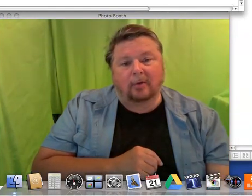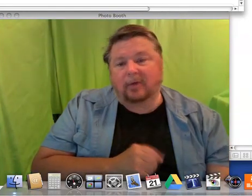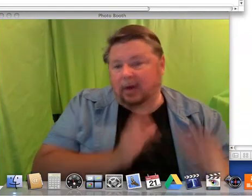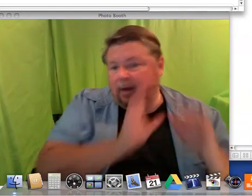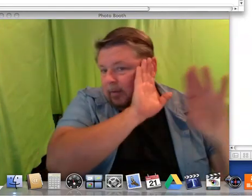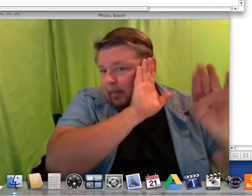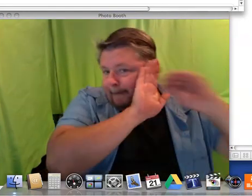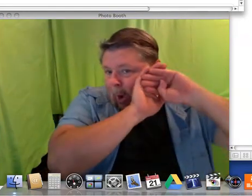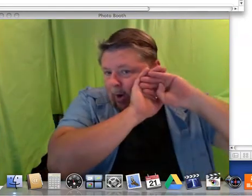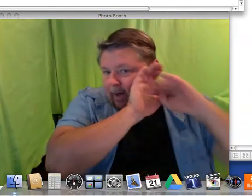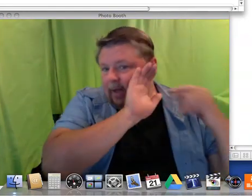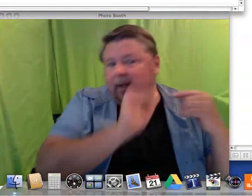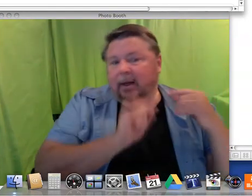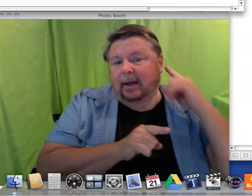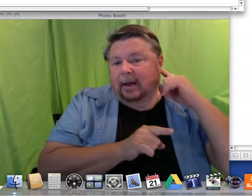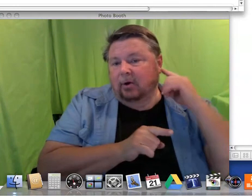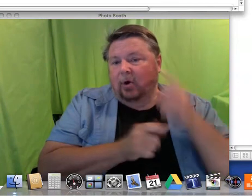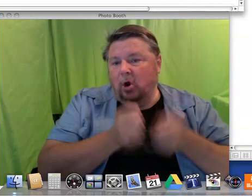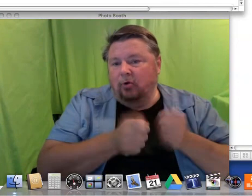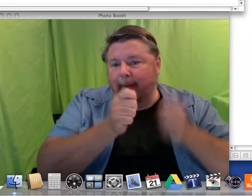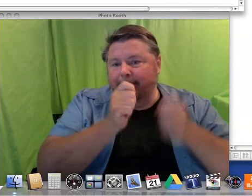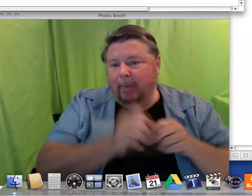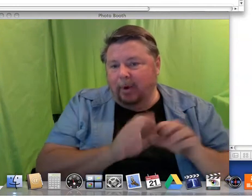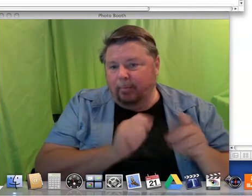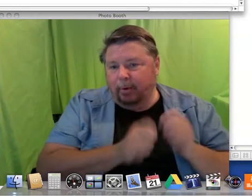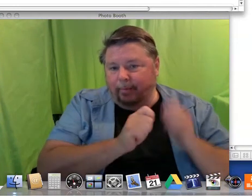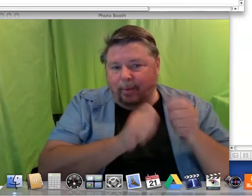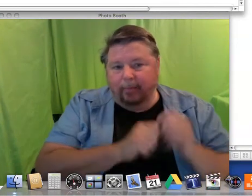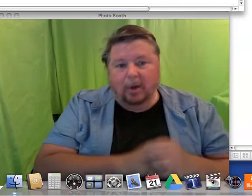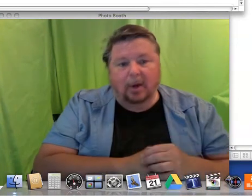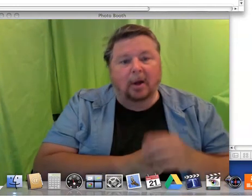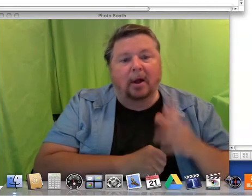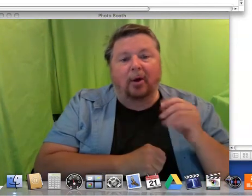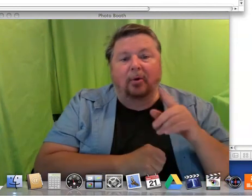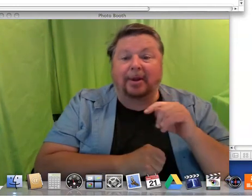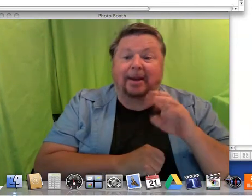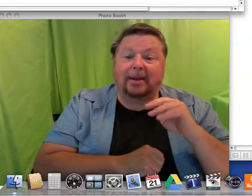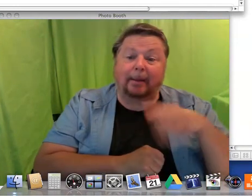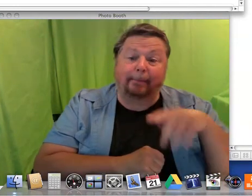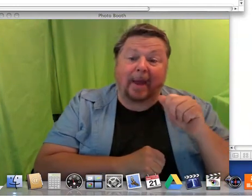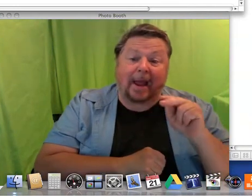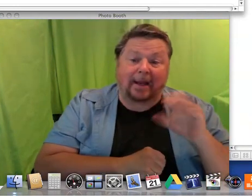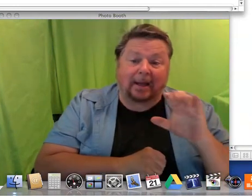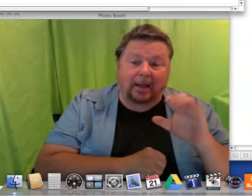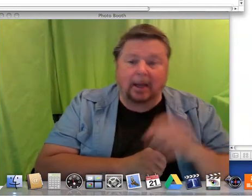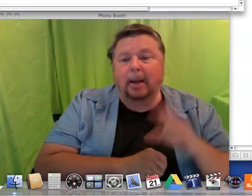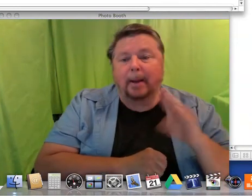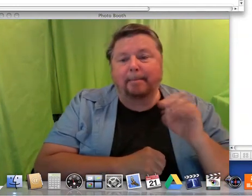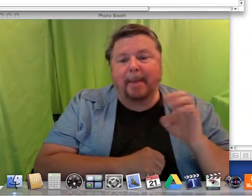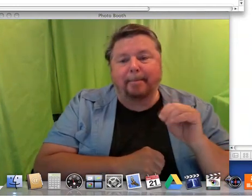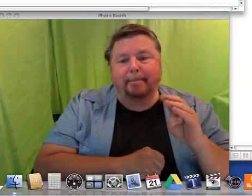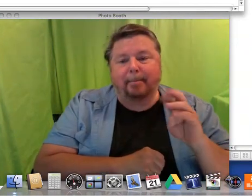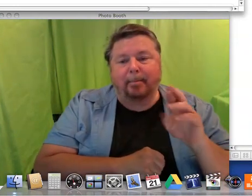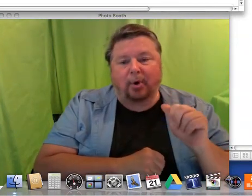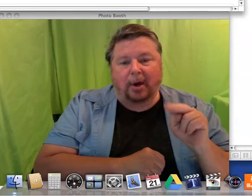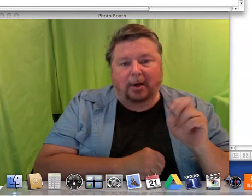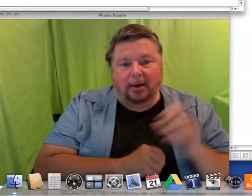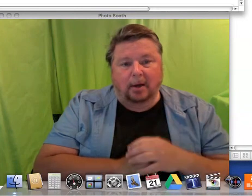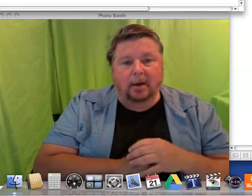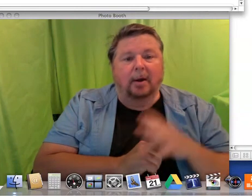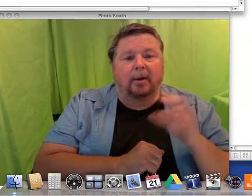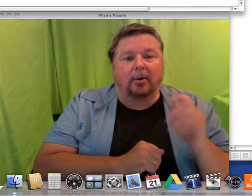have the ear drum, or the tympanic